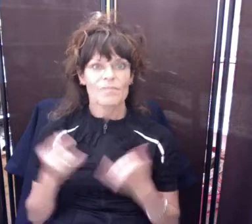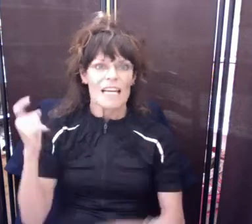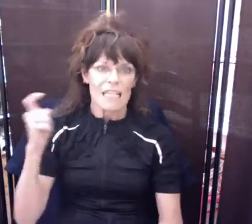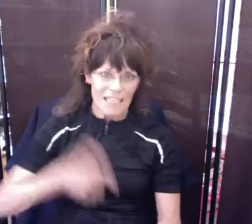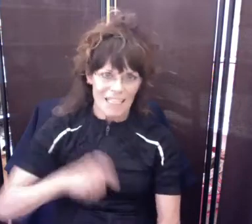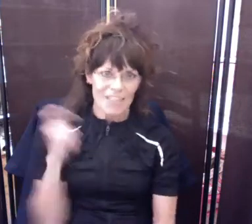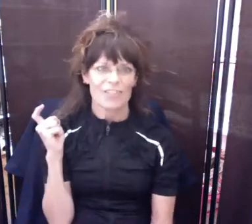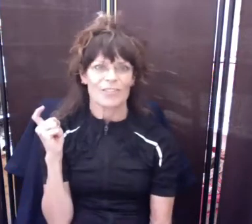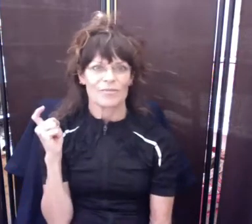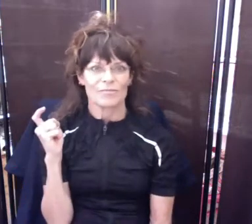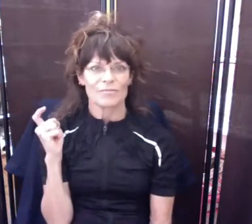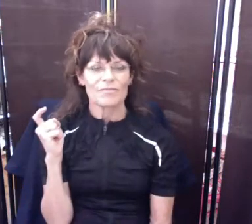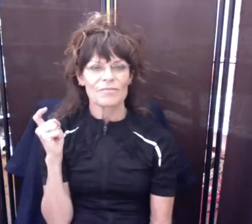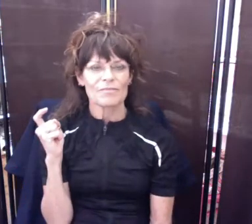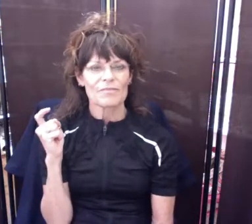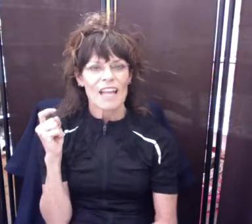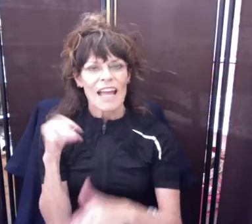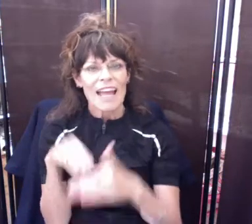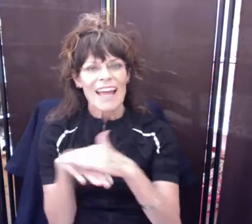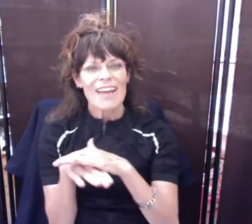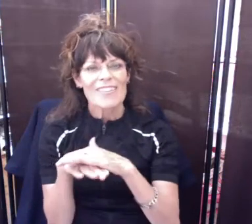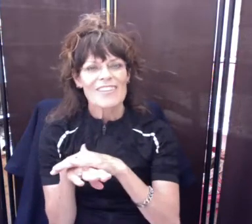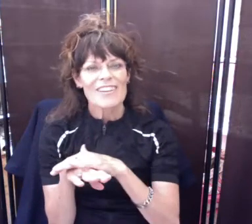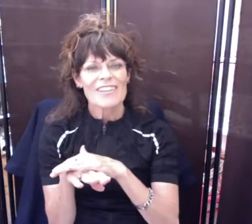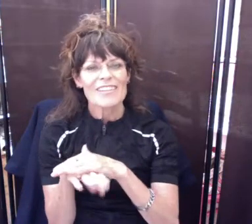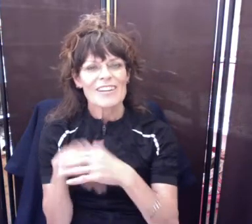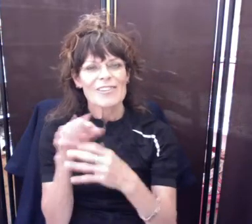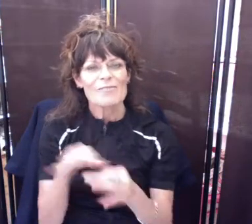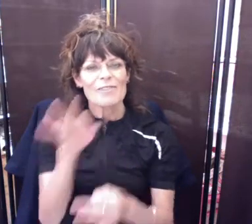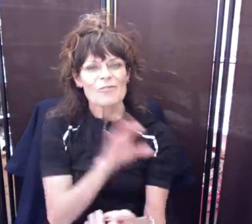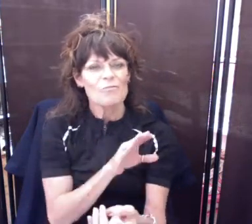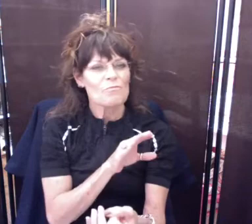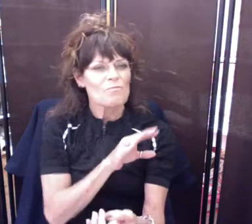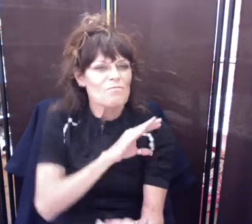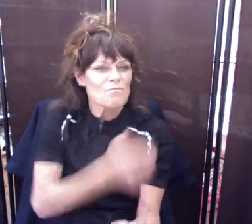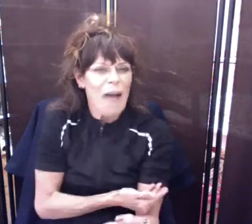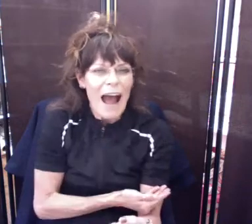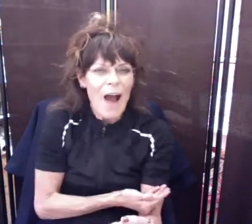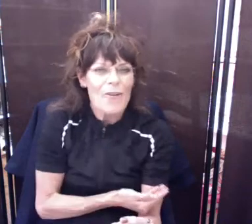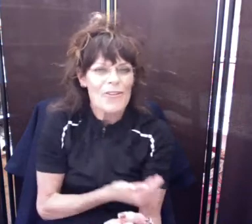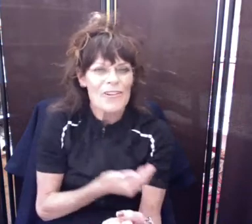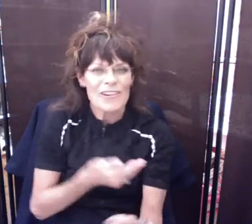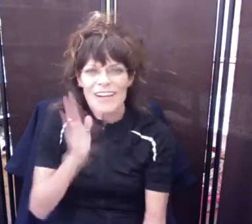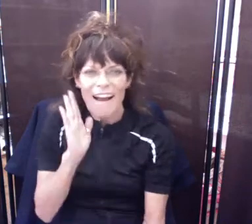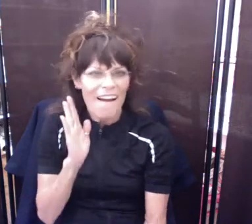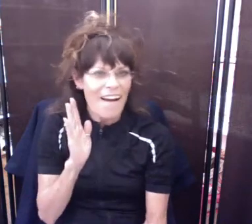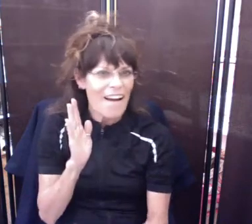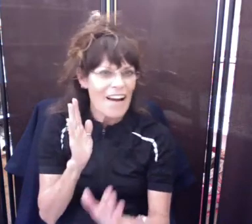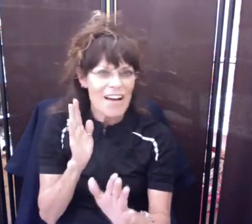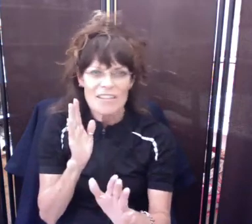a power, a spiritual power. You can call it God, you can call it a spiritual power. I'm unconcerned with the label you put